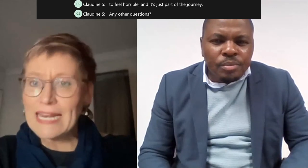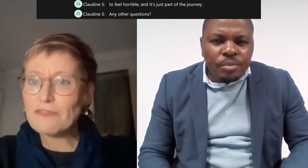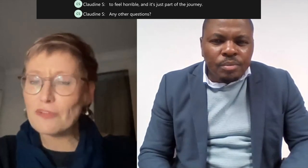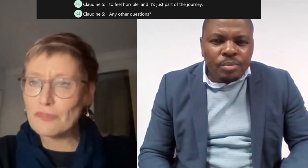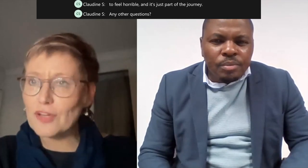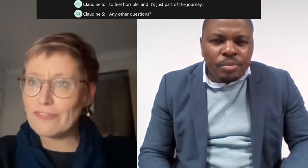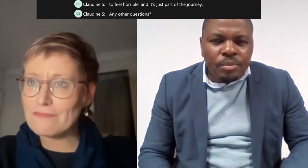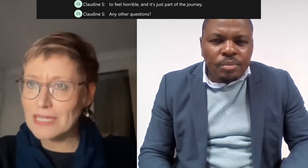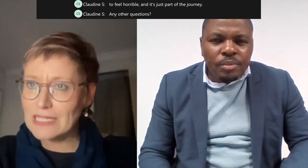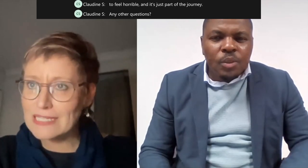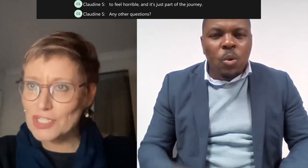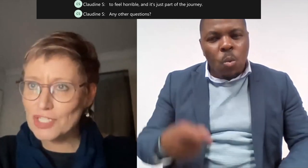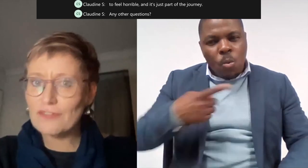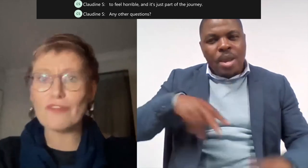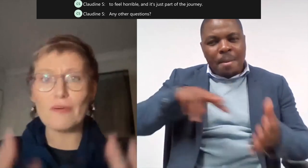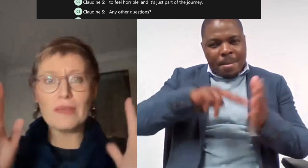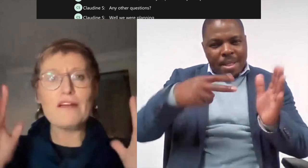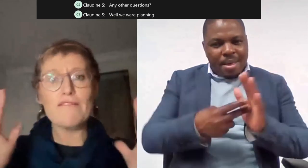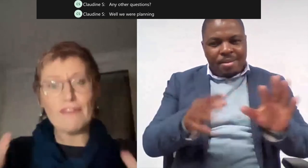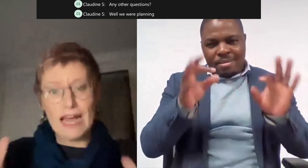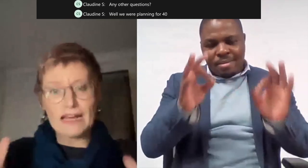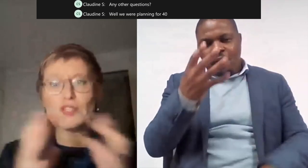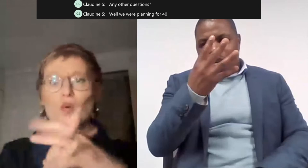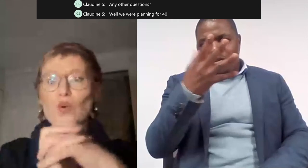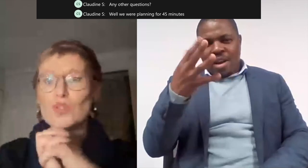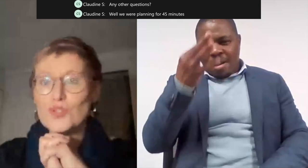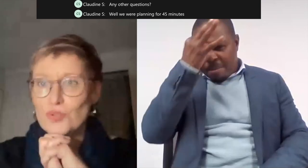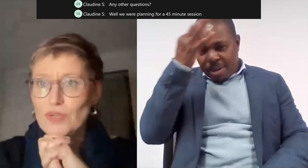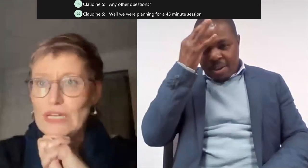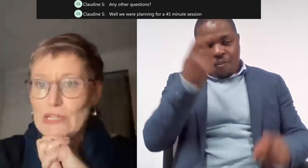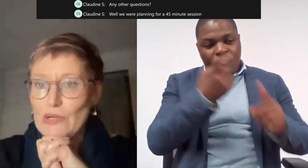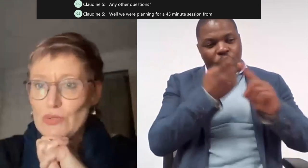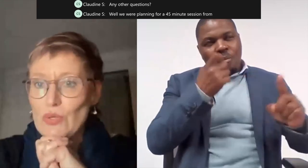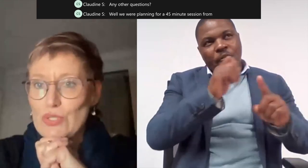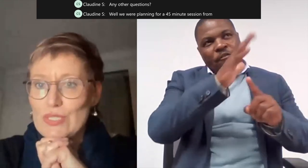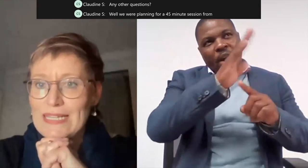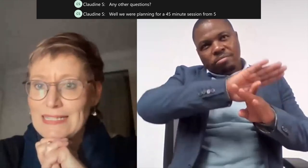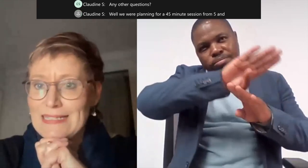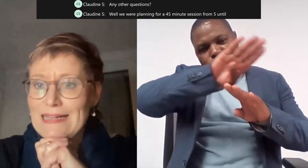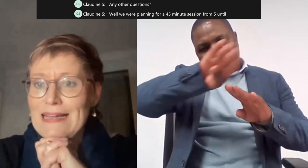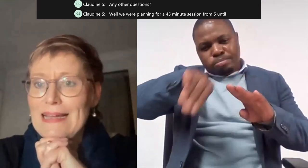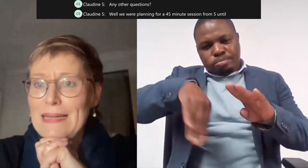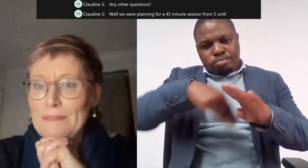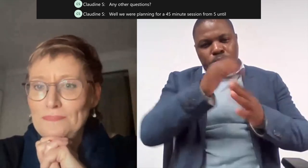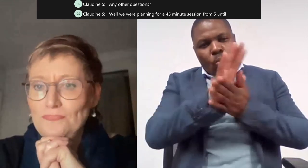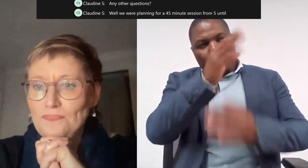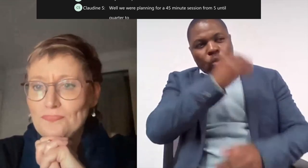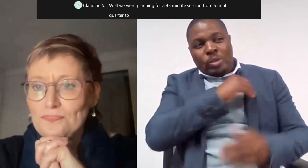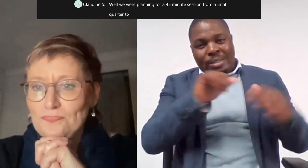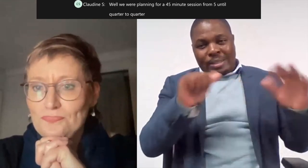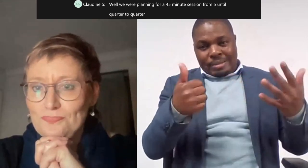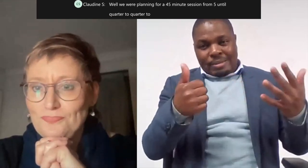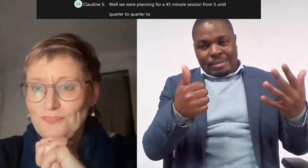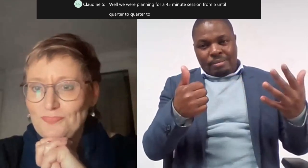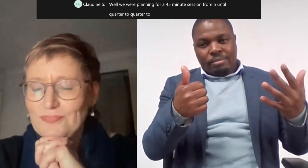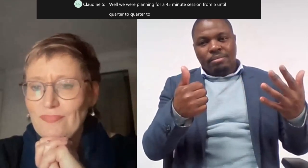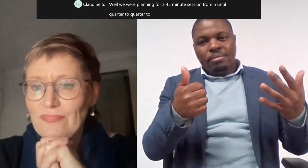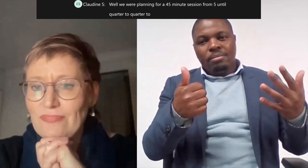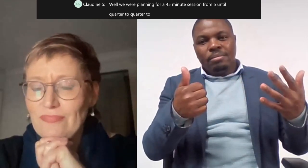Well, we were planning for a 45-minute session from 5 until quarter to 6.